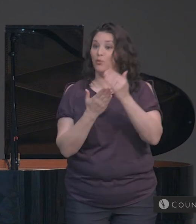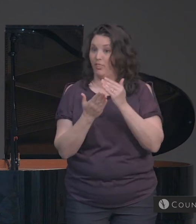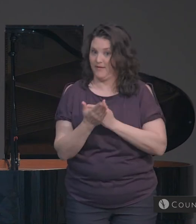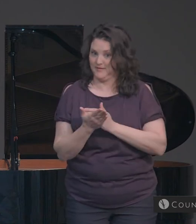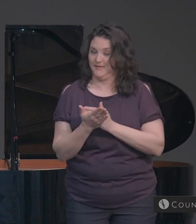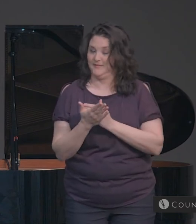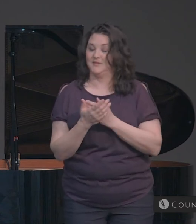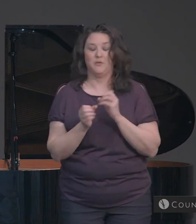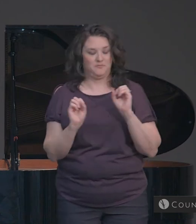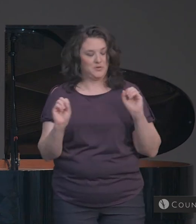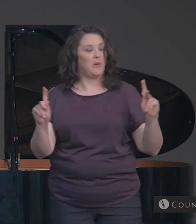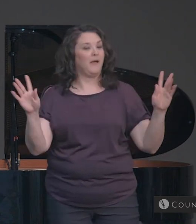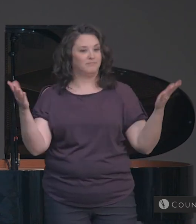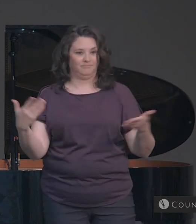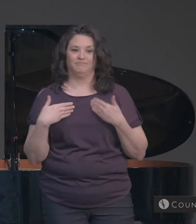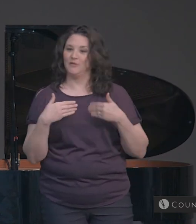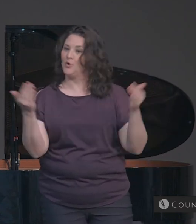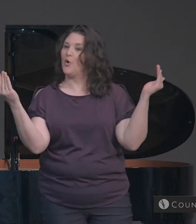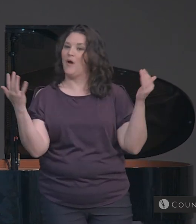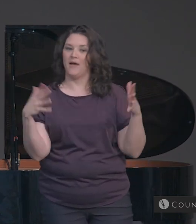in the offering plate. That'd be great.